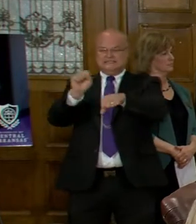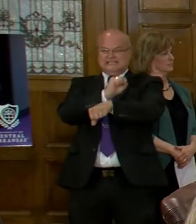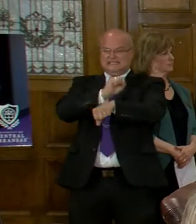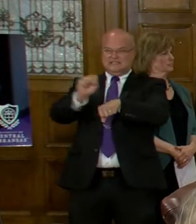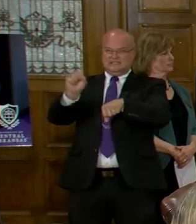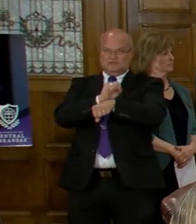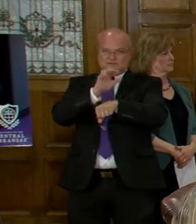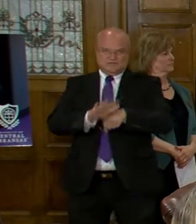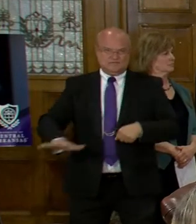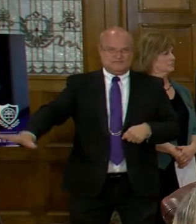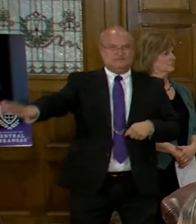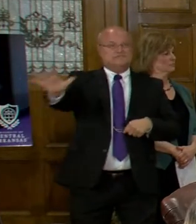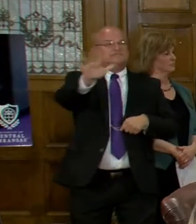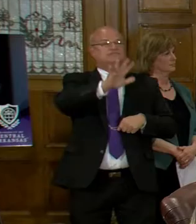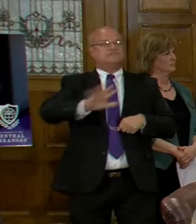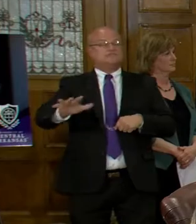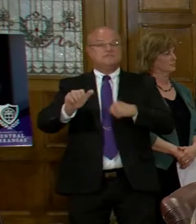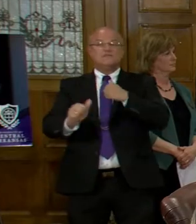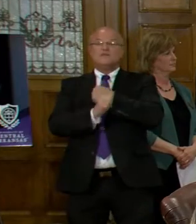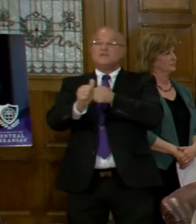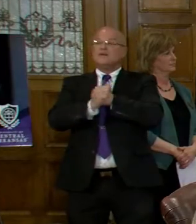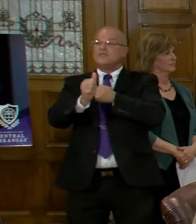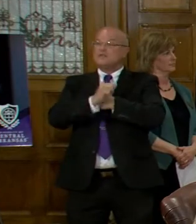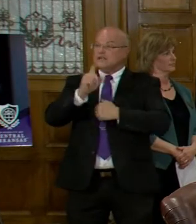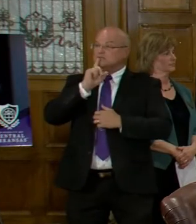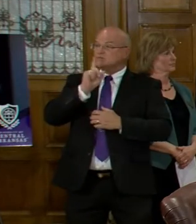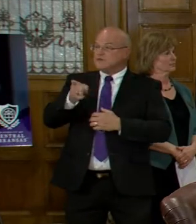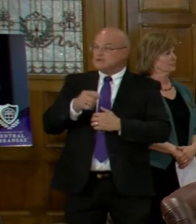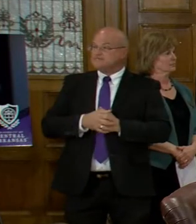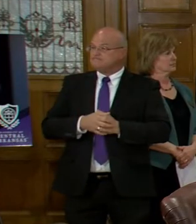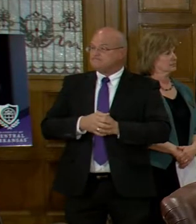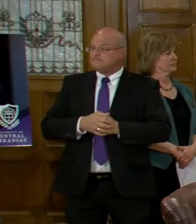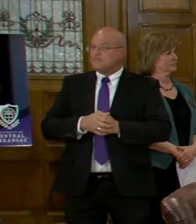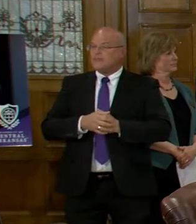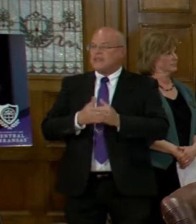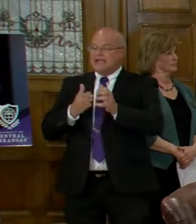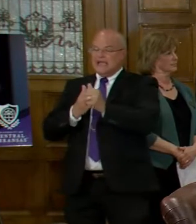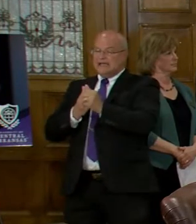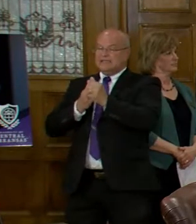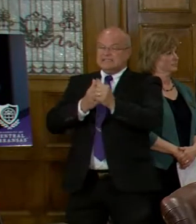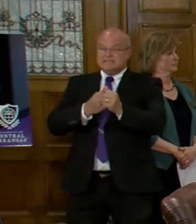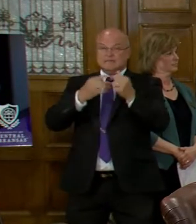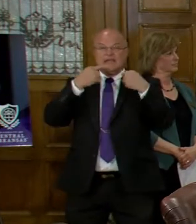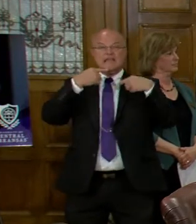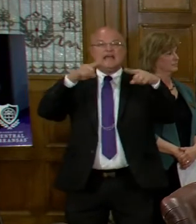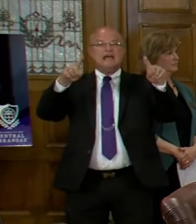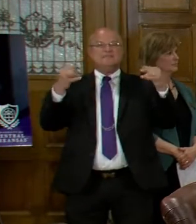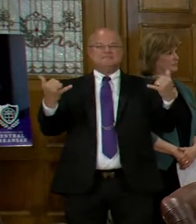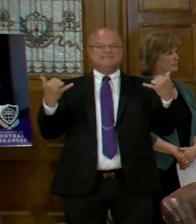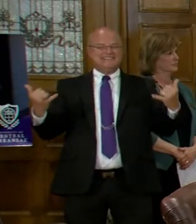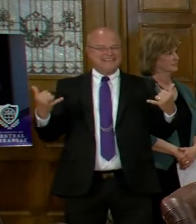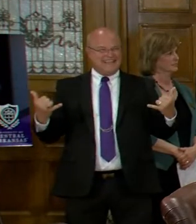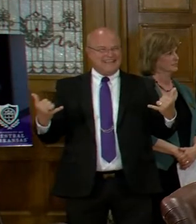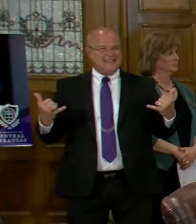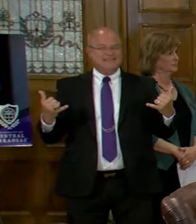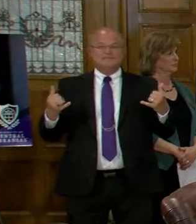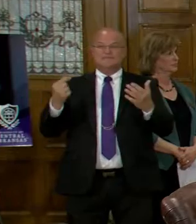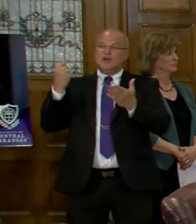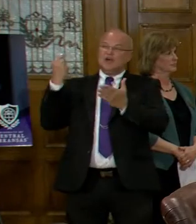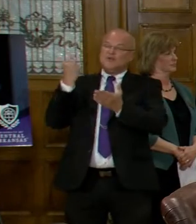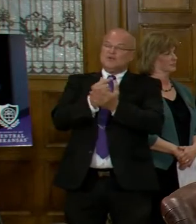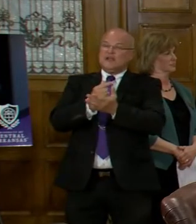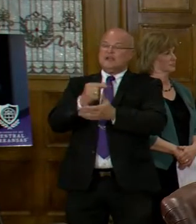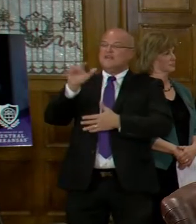well. And so the threat is very real. And that leads me to the announcement today, and that is a grant